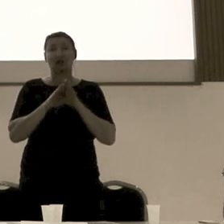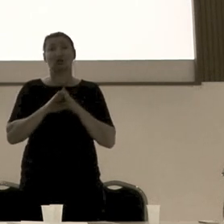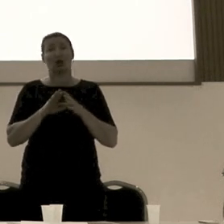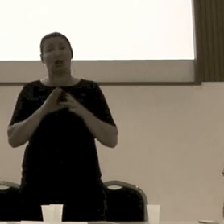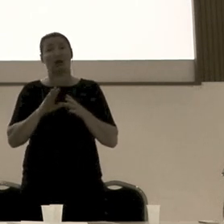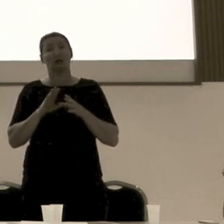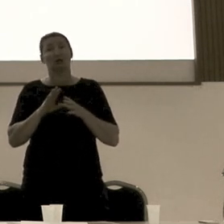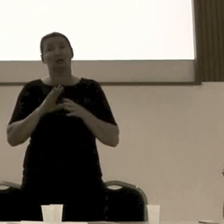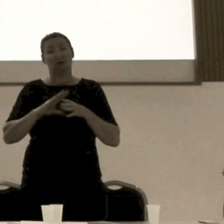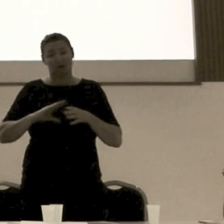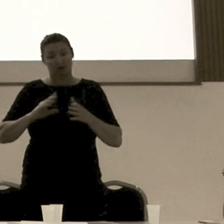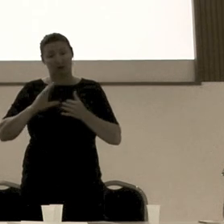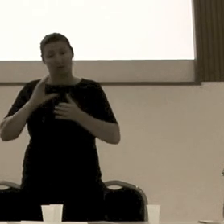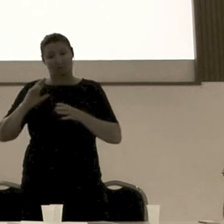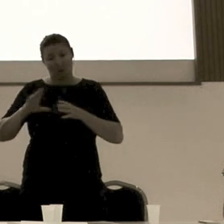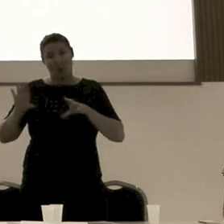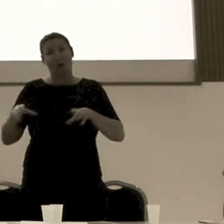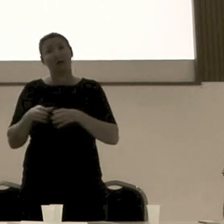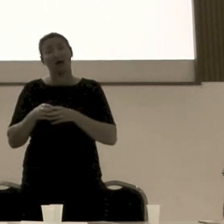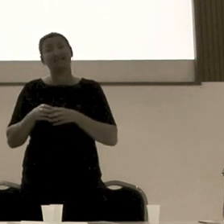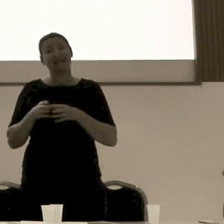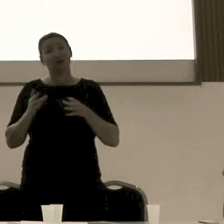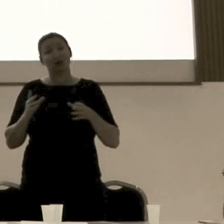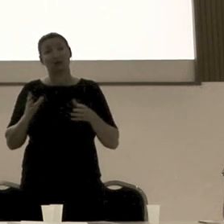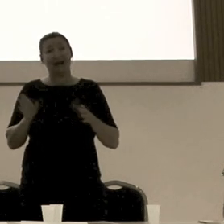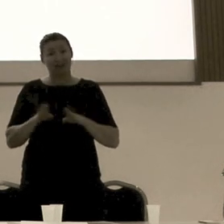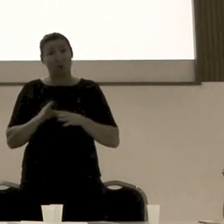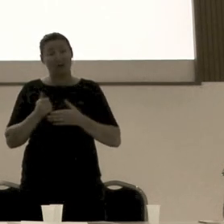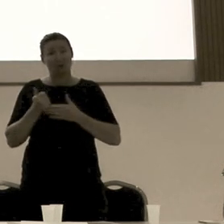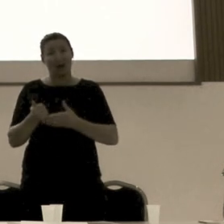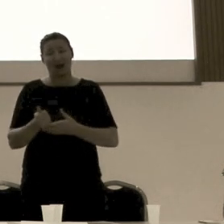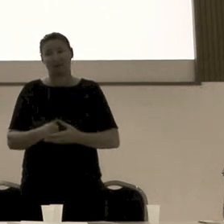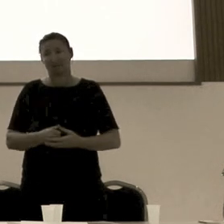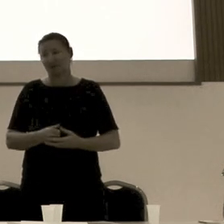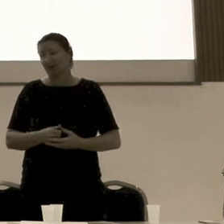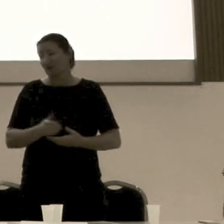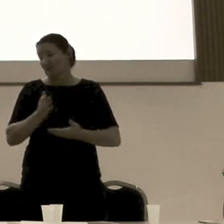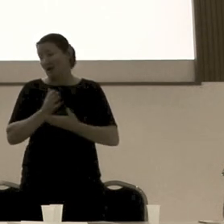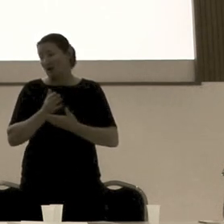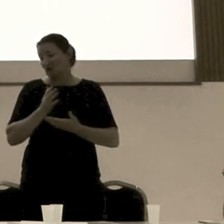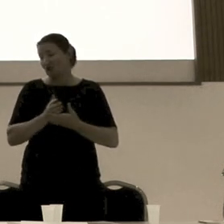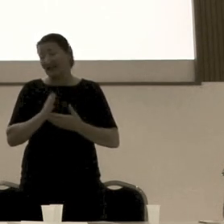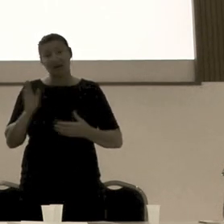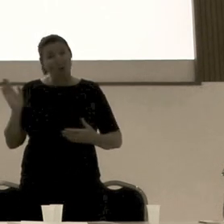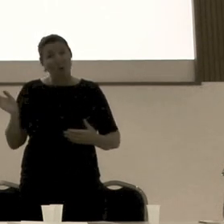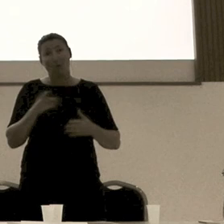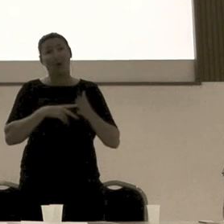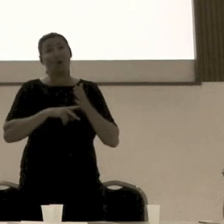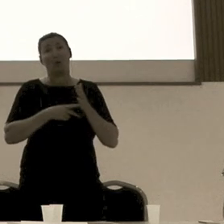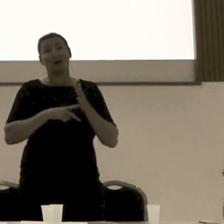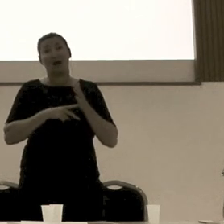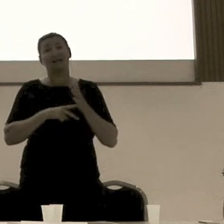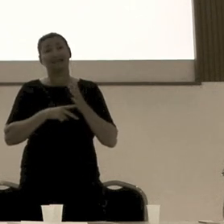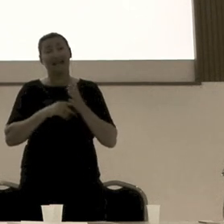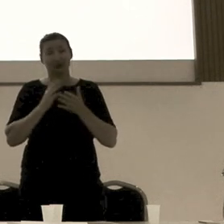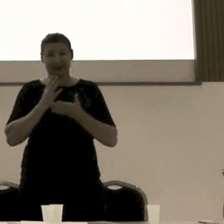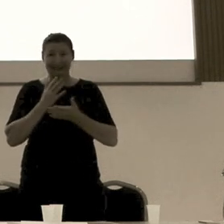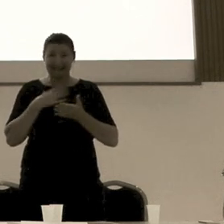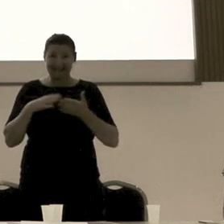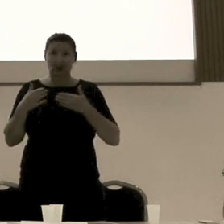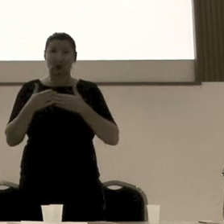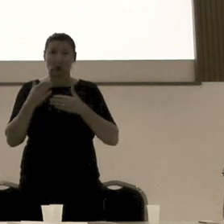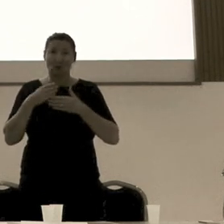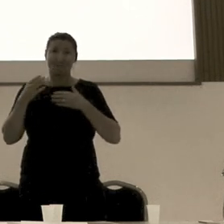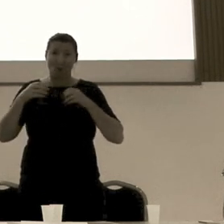UK. I think all institutions and just everyone in general should do more to spotlight and acknowledge